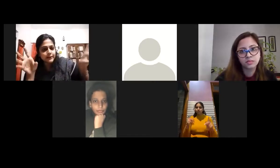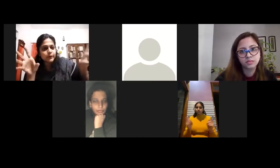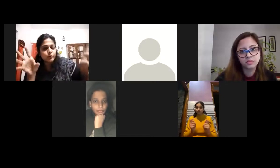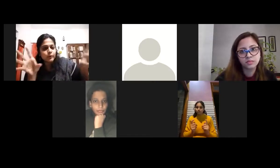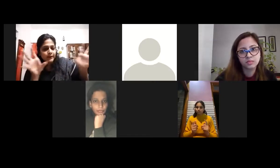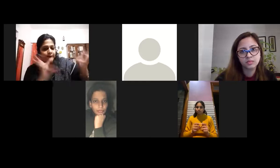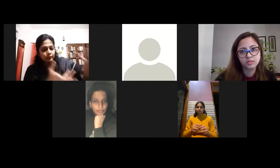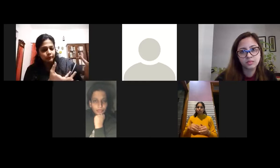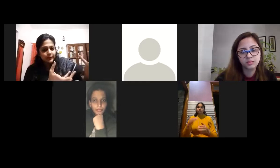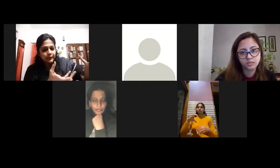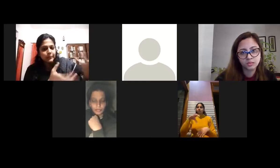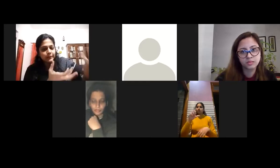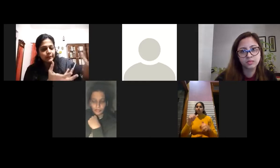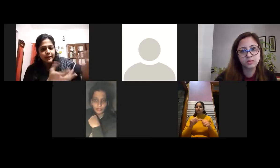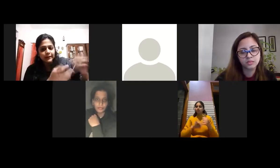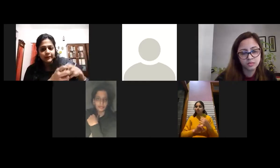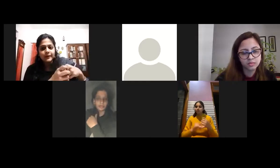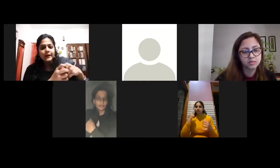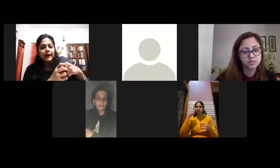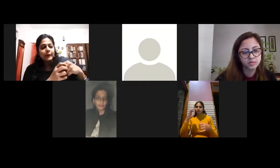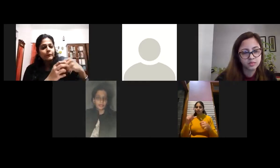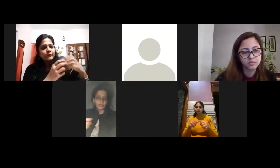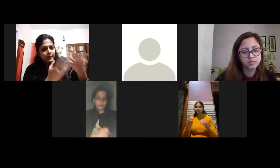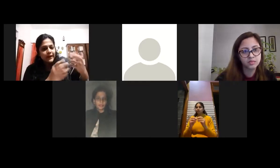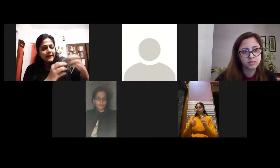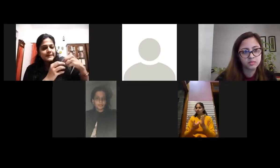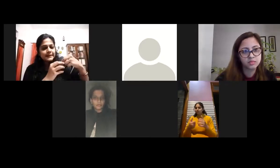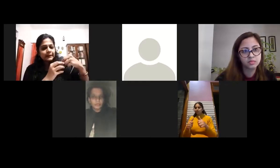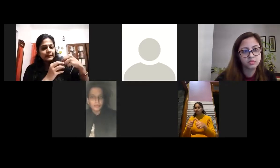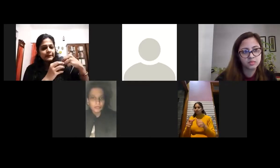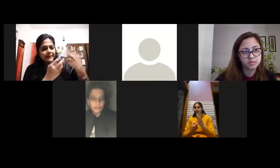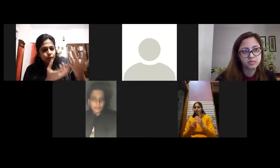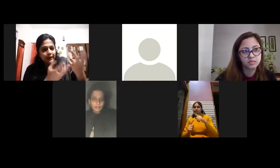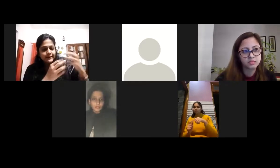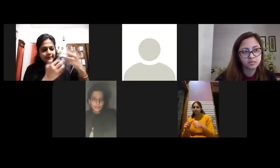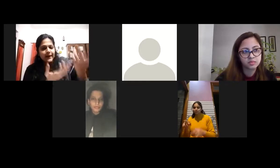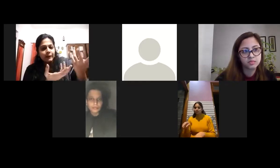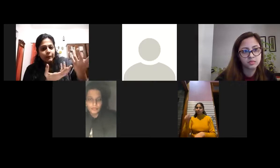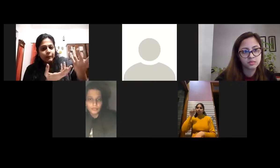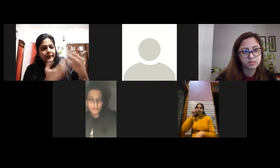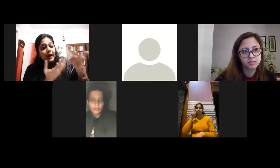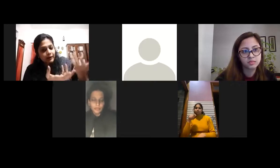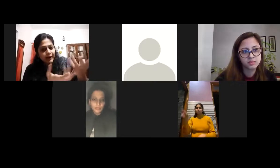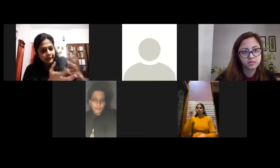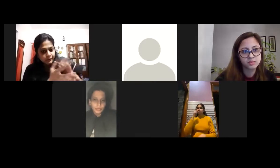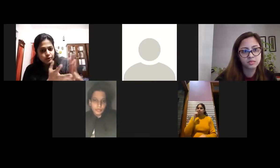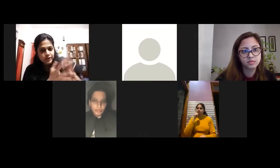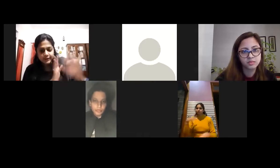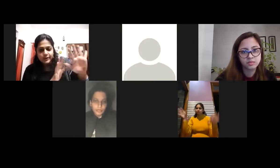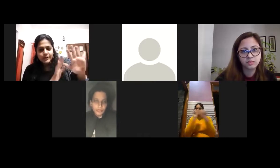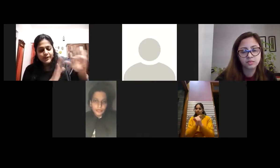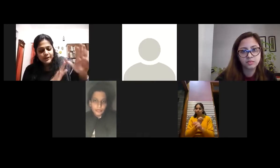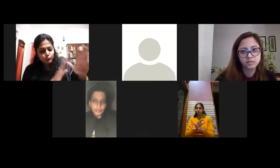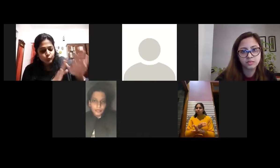classical Gilbert Hubbard thing of Bertha being the feminized, sexualized, dark other to